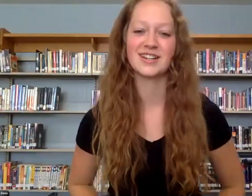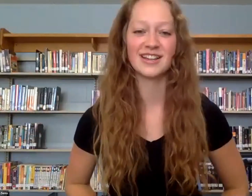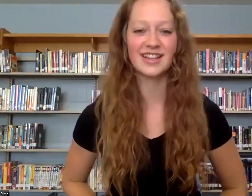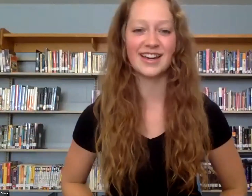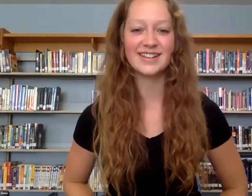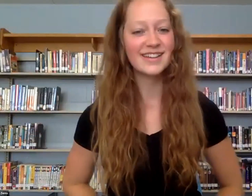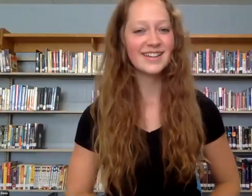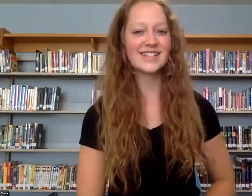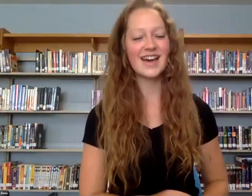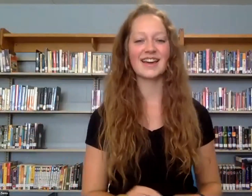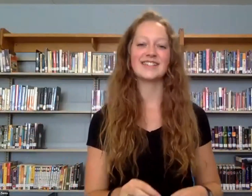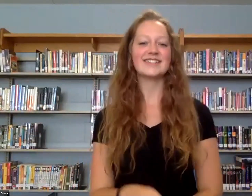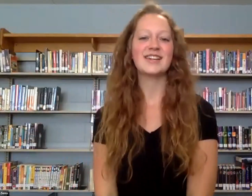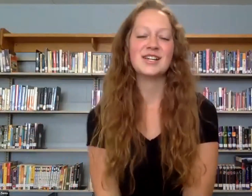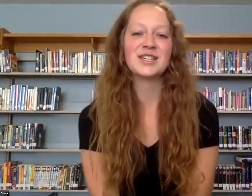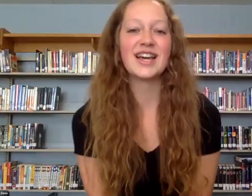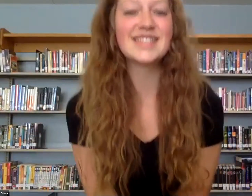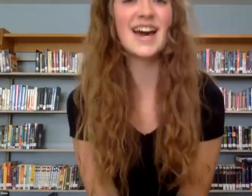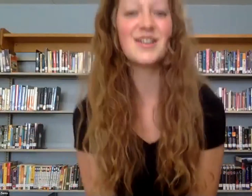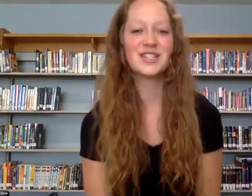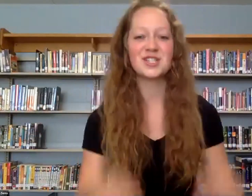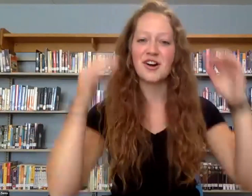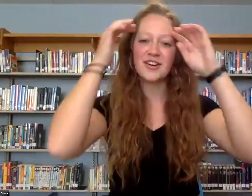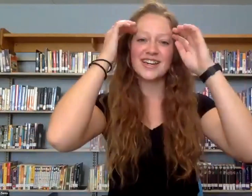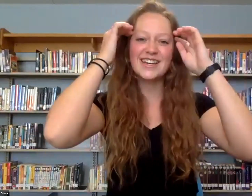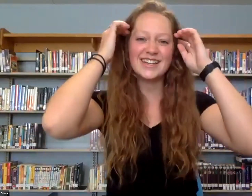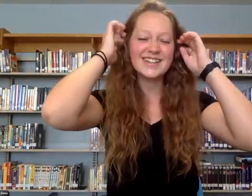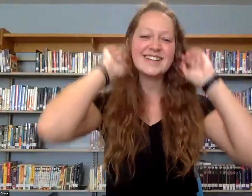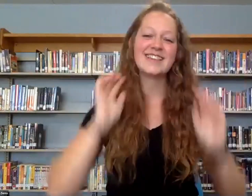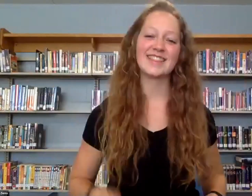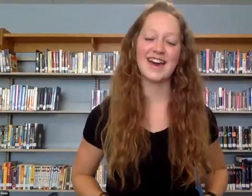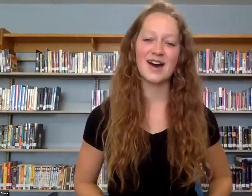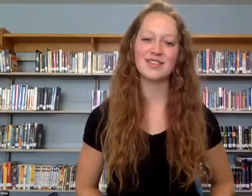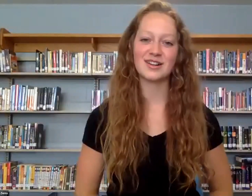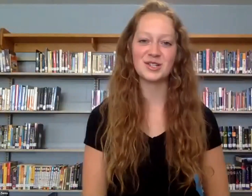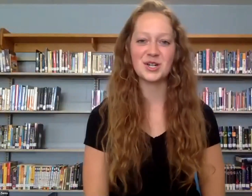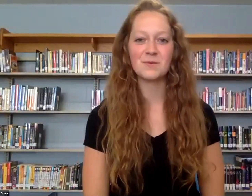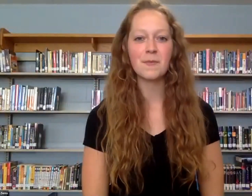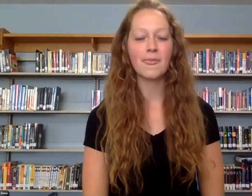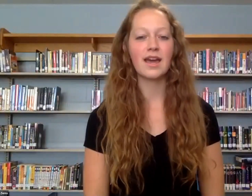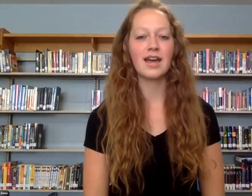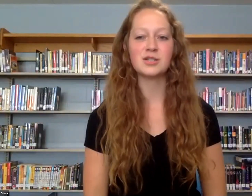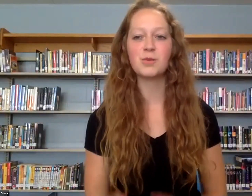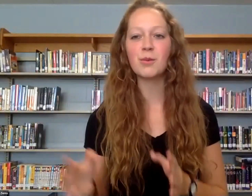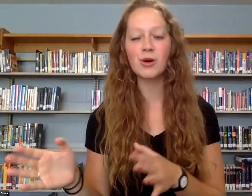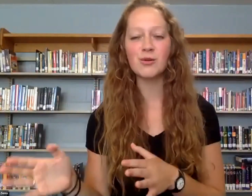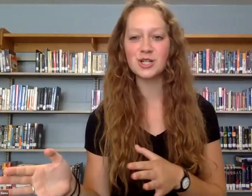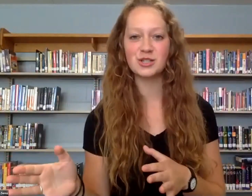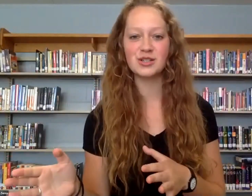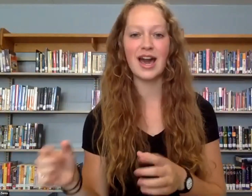the light. Exactly. Oh. That they have in their culture. And the Super Bowl commercial, I have a